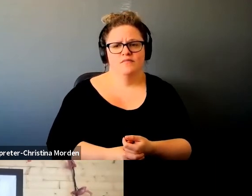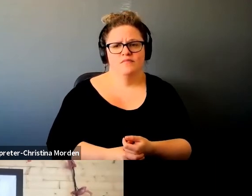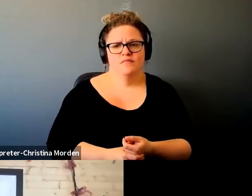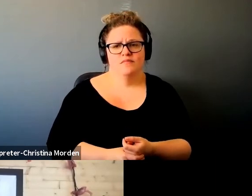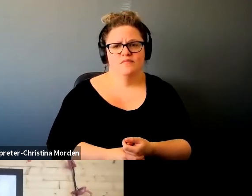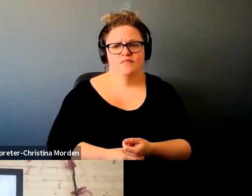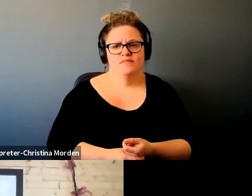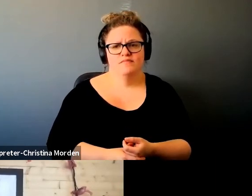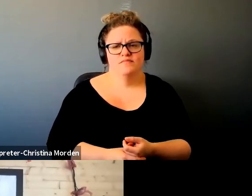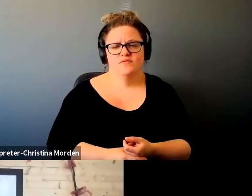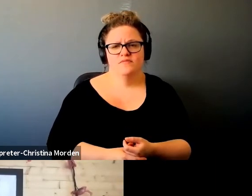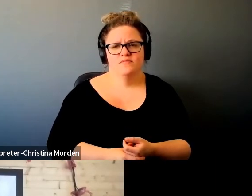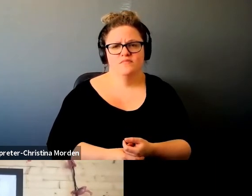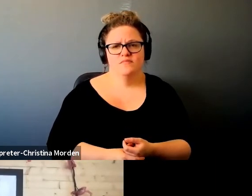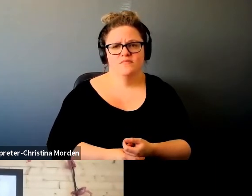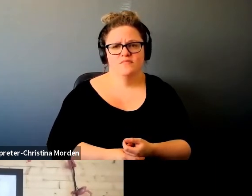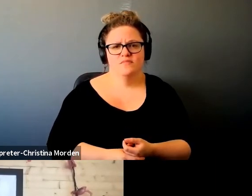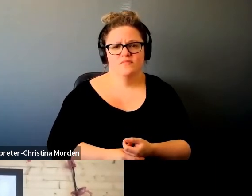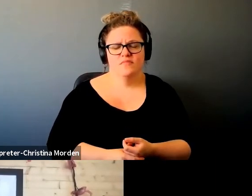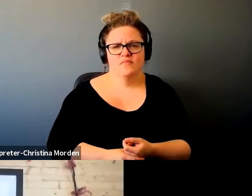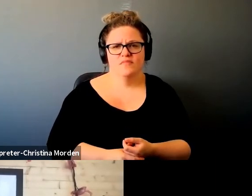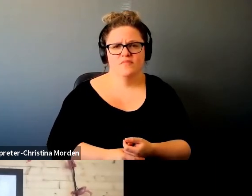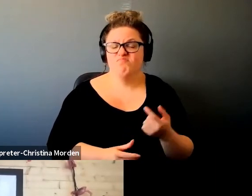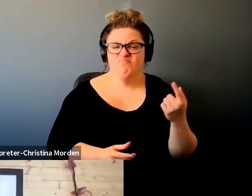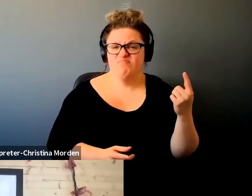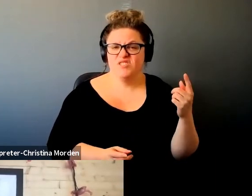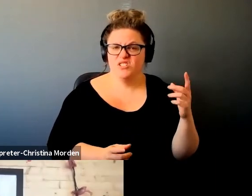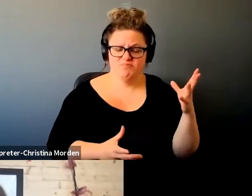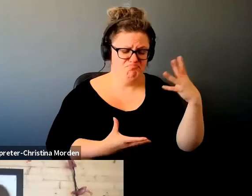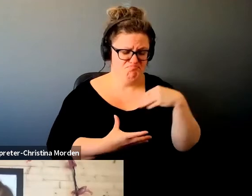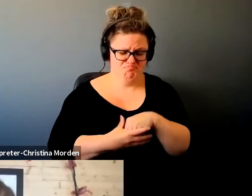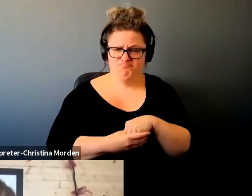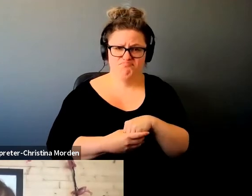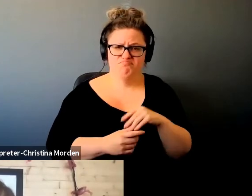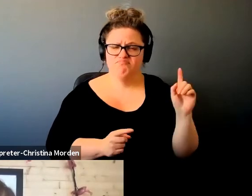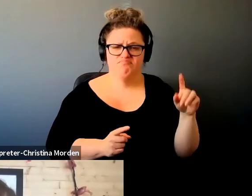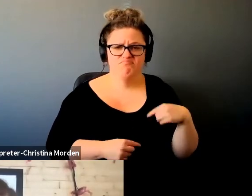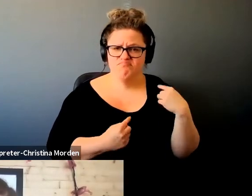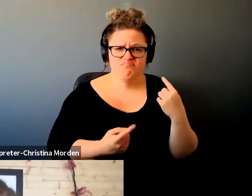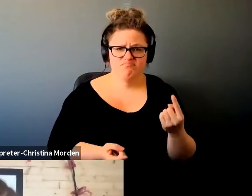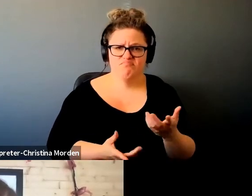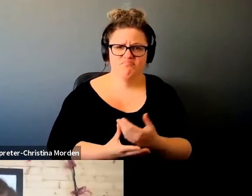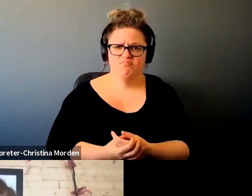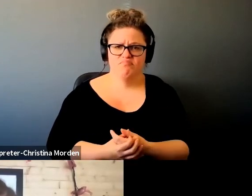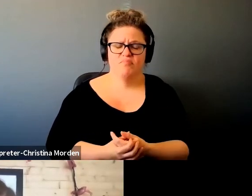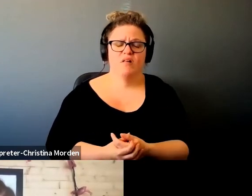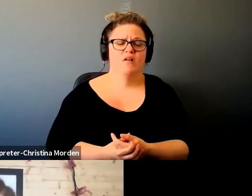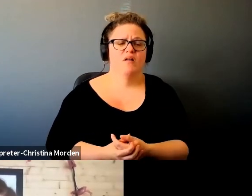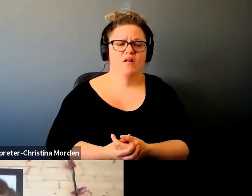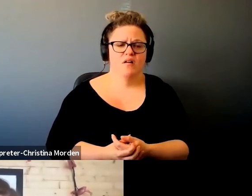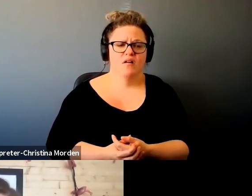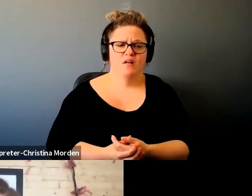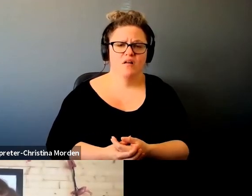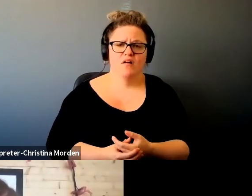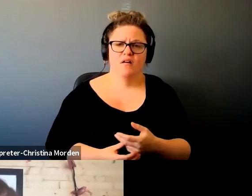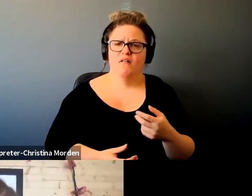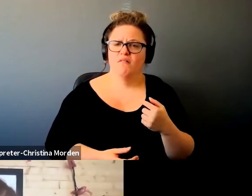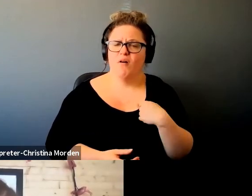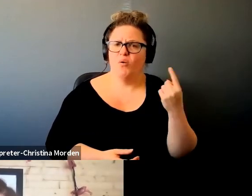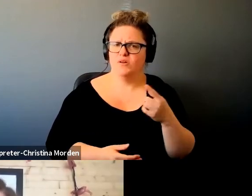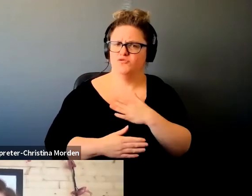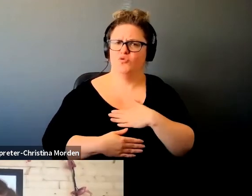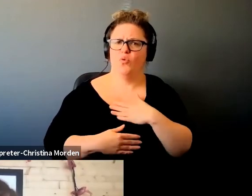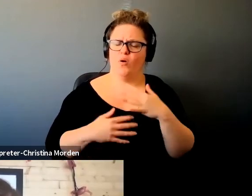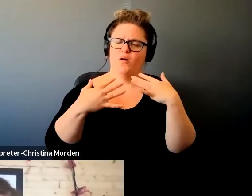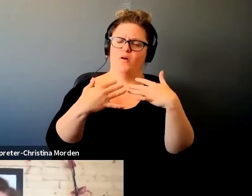it's just something that was always there. And I've always had an aptitude for speaking in front of people.